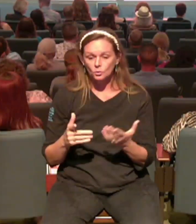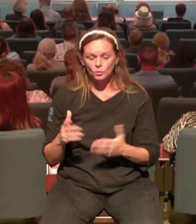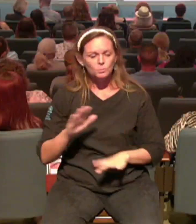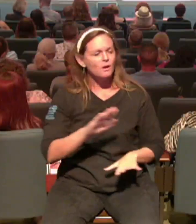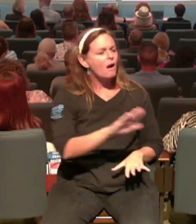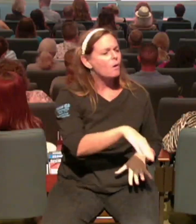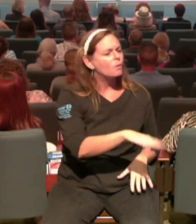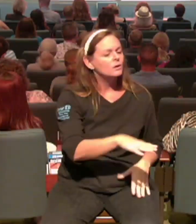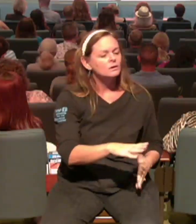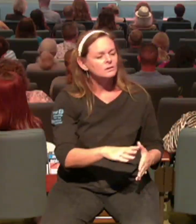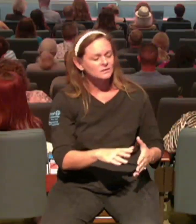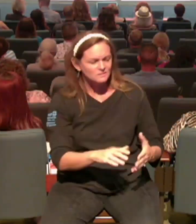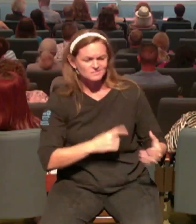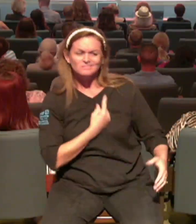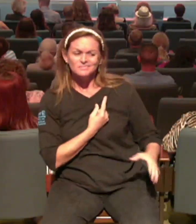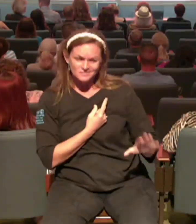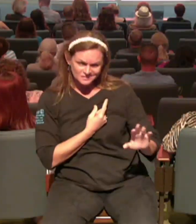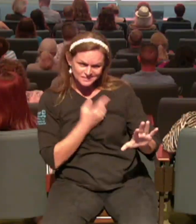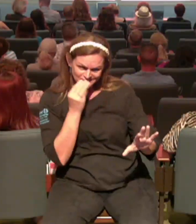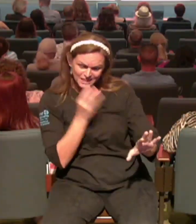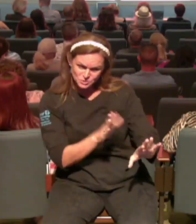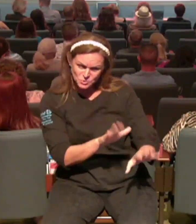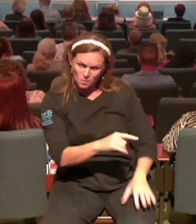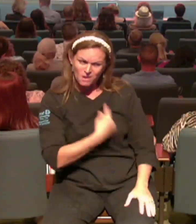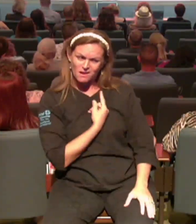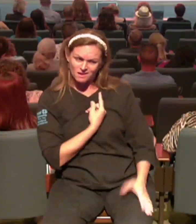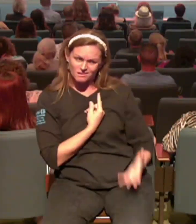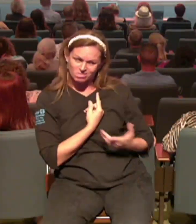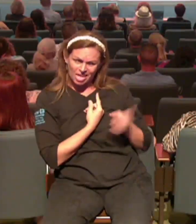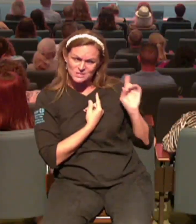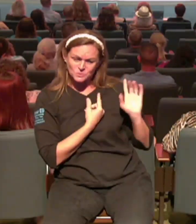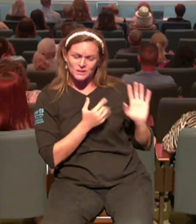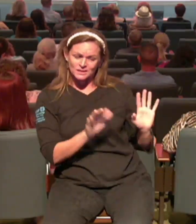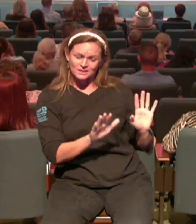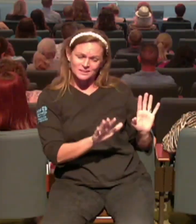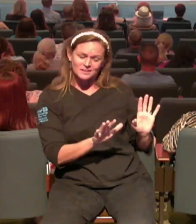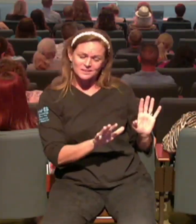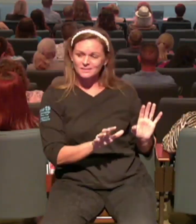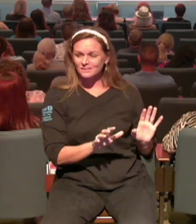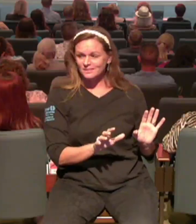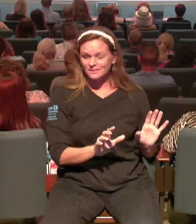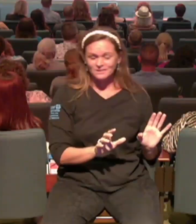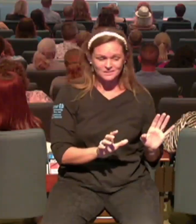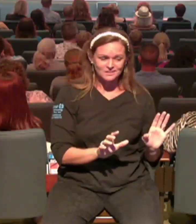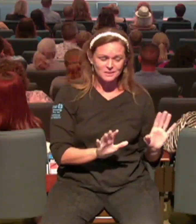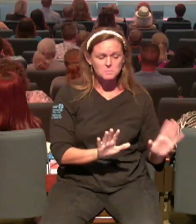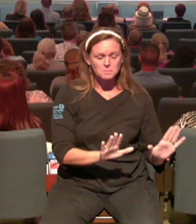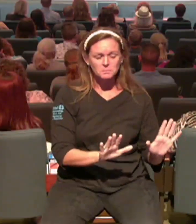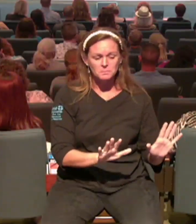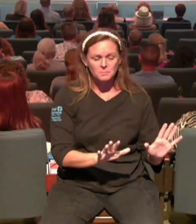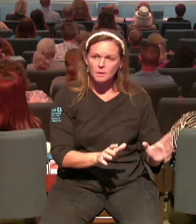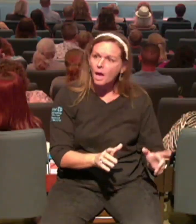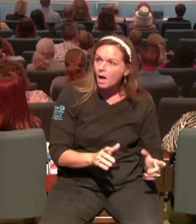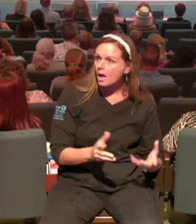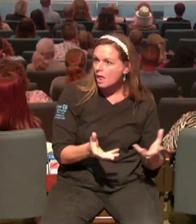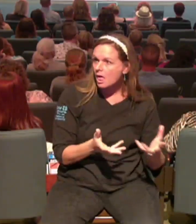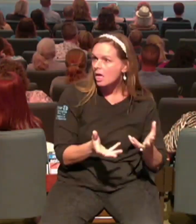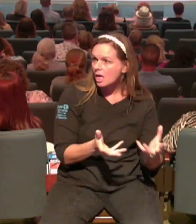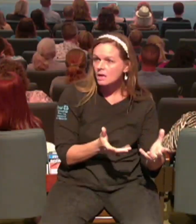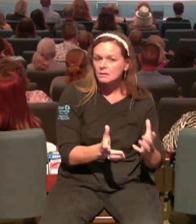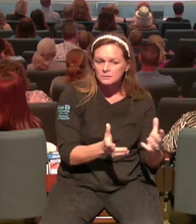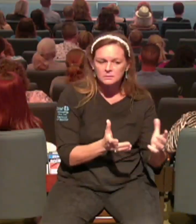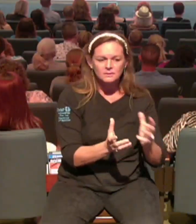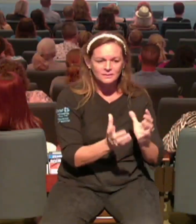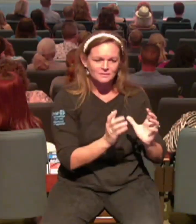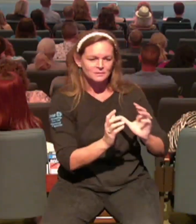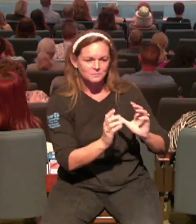we've received grace and we give grace. You know what that does? That is a picture of God's grace to the world around us, to the people at